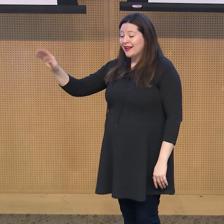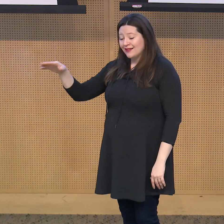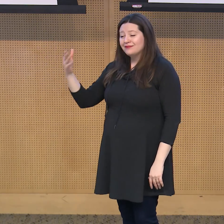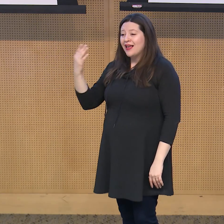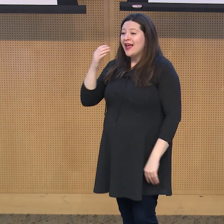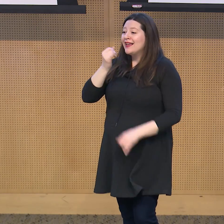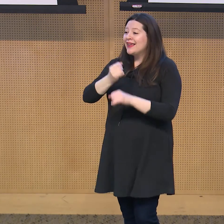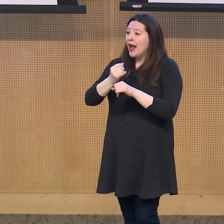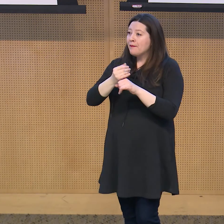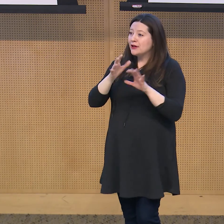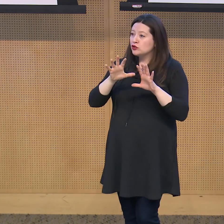they switched to using the link.